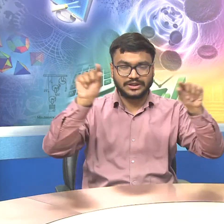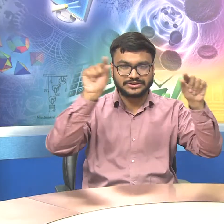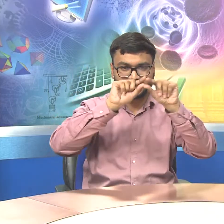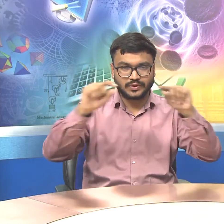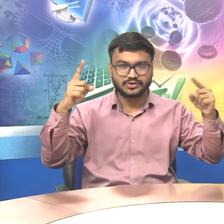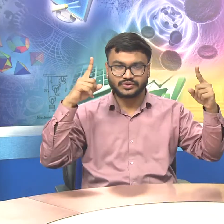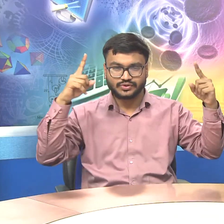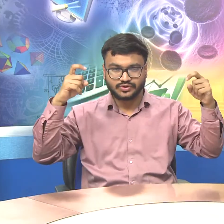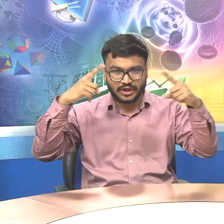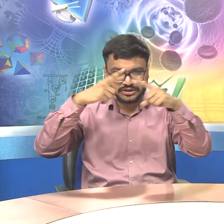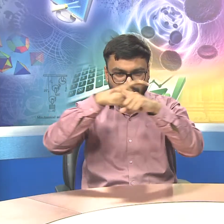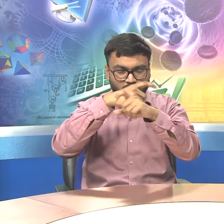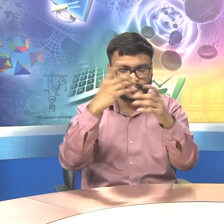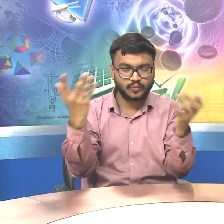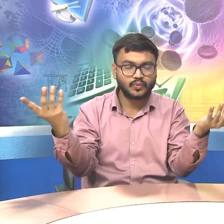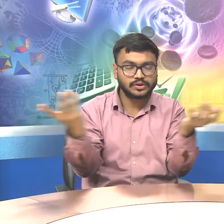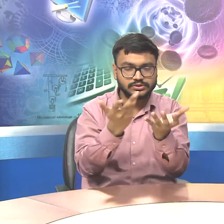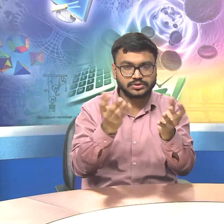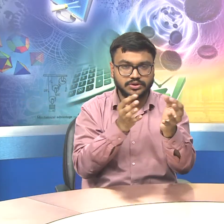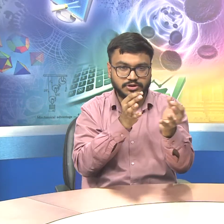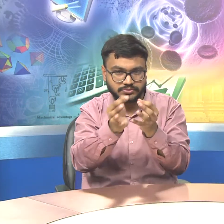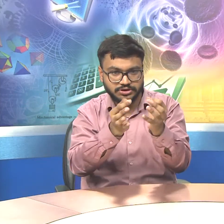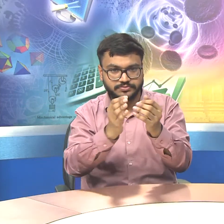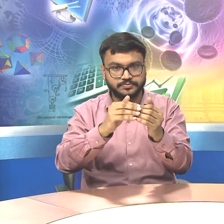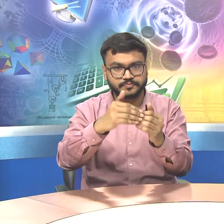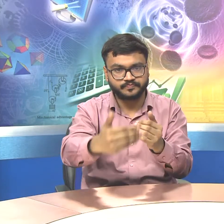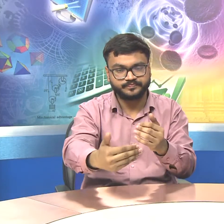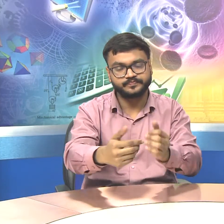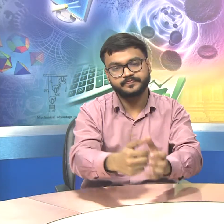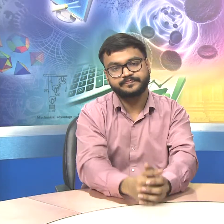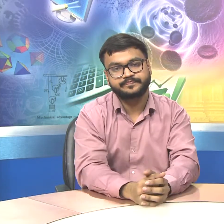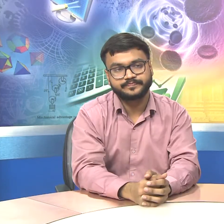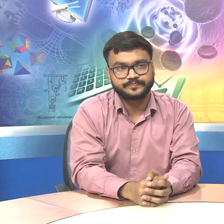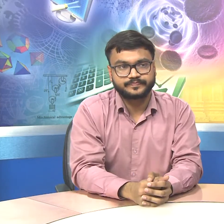Now the topic is complex sentences.